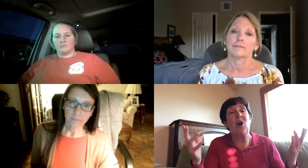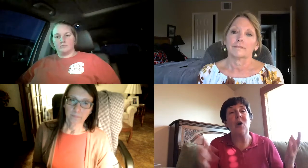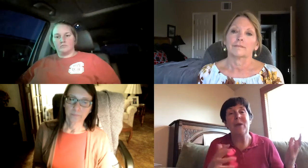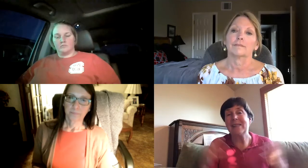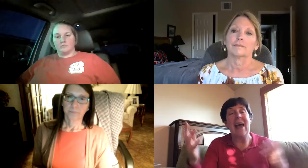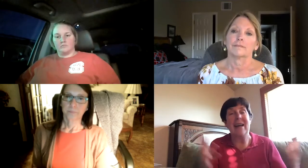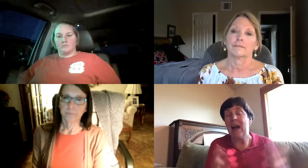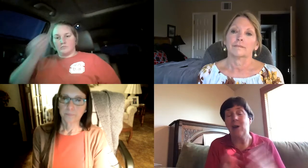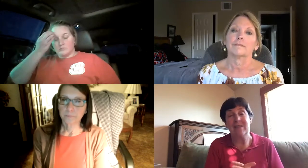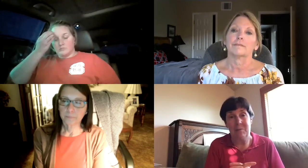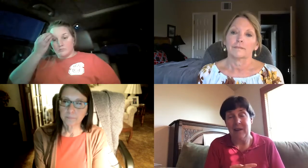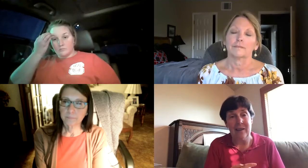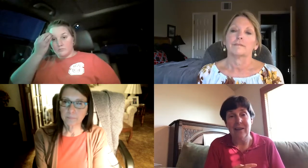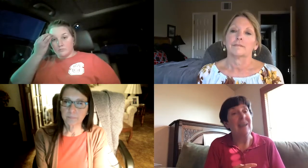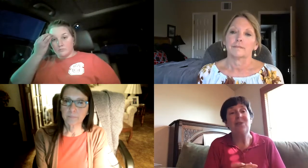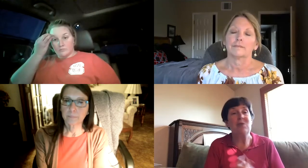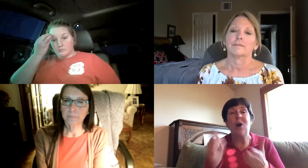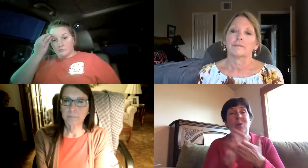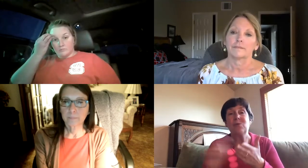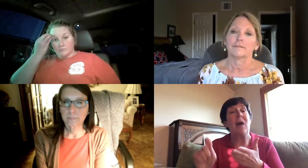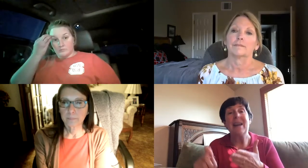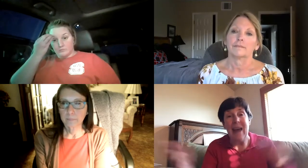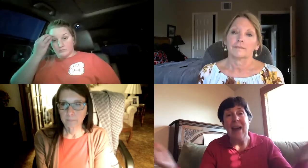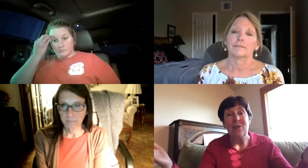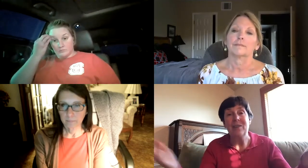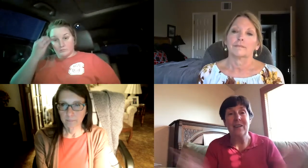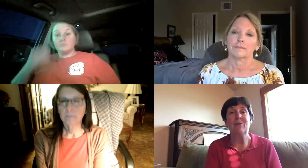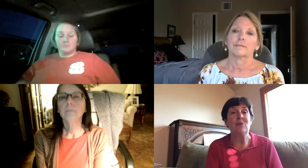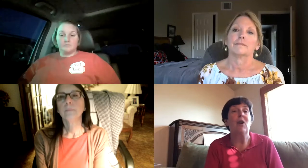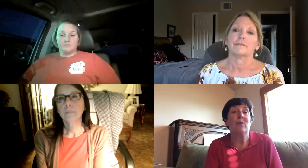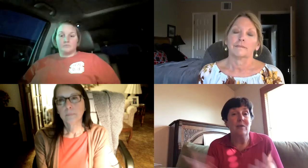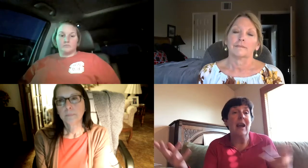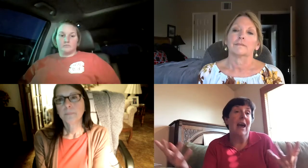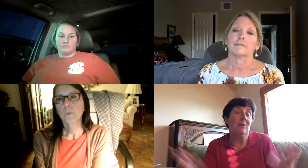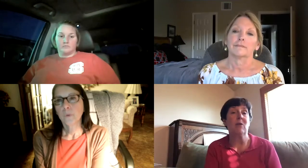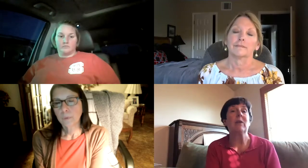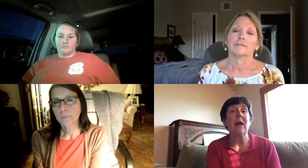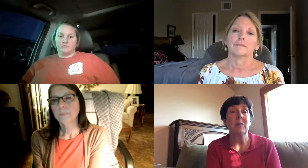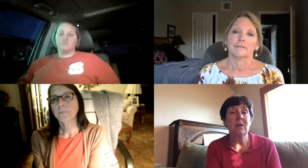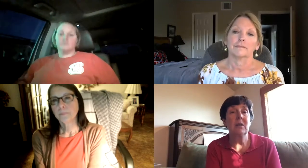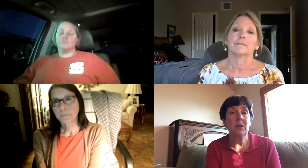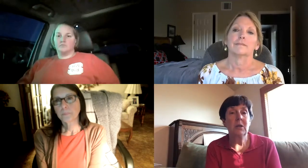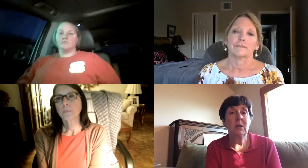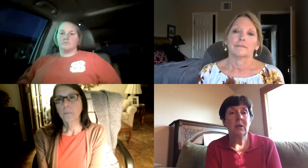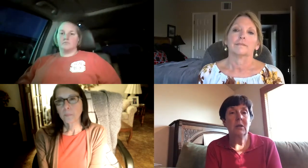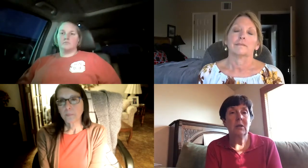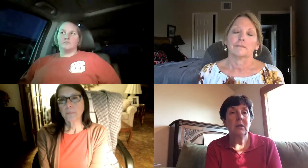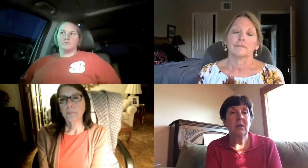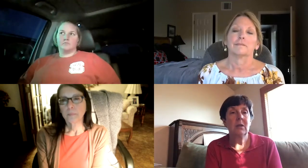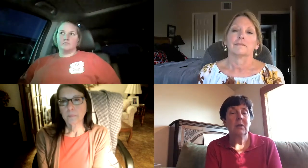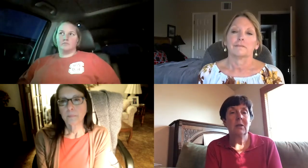you can always act out something and you can always write down if you don't have the vocab.